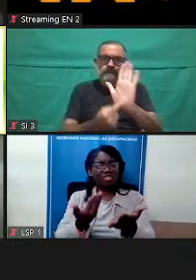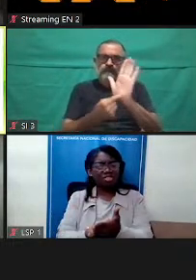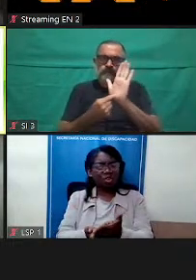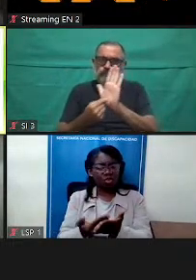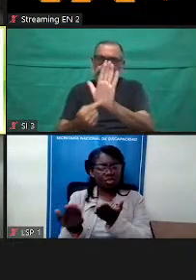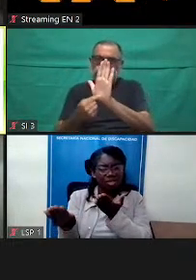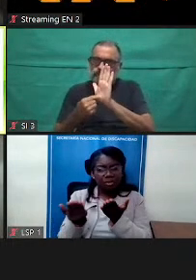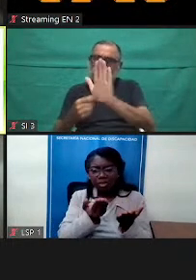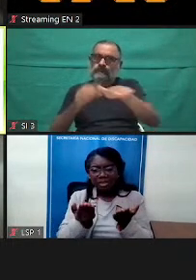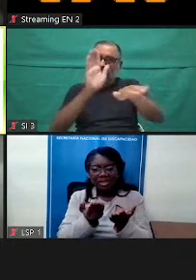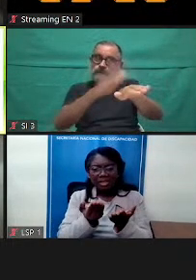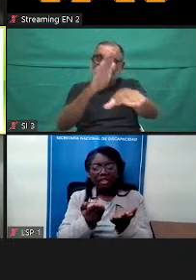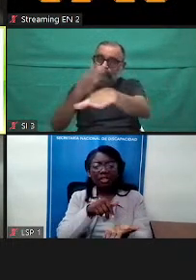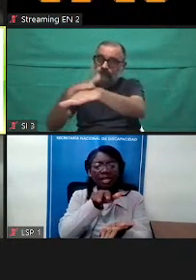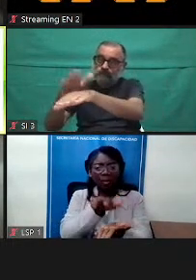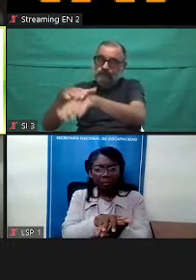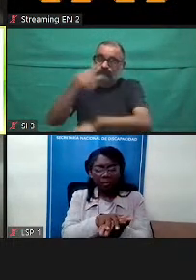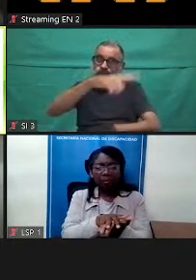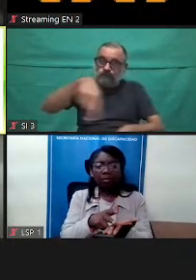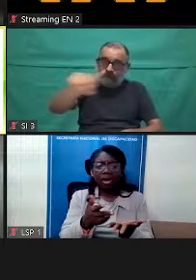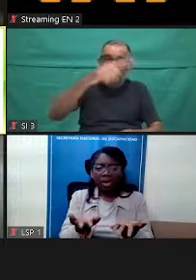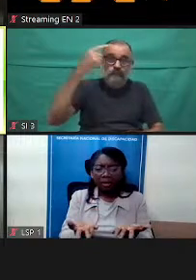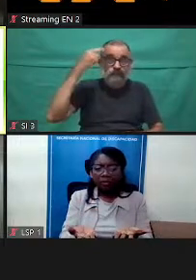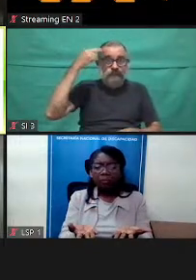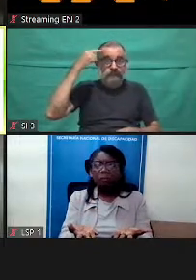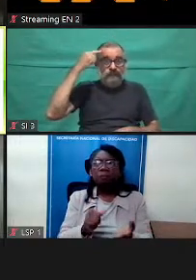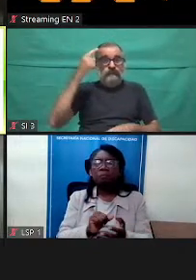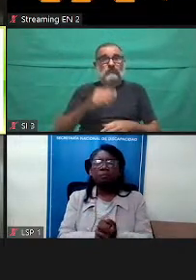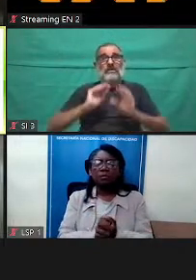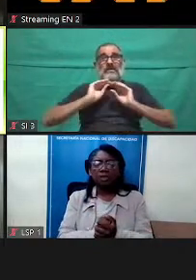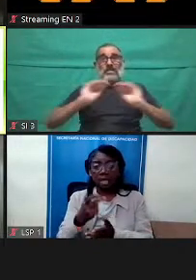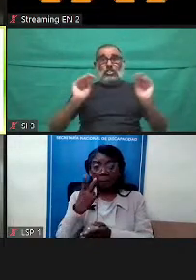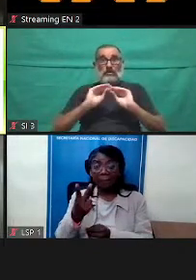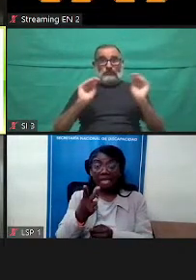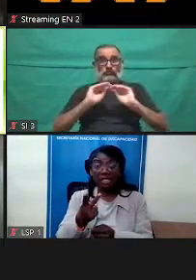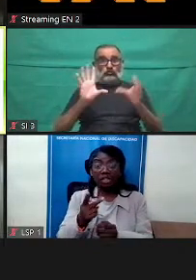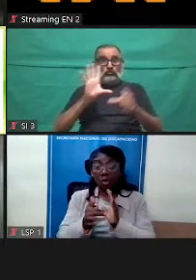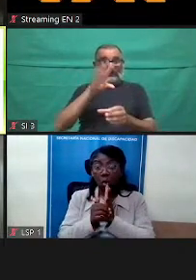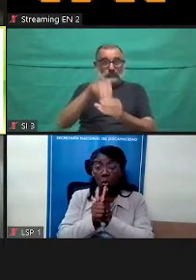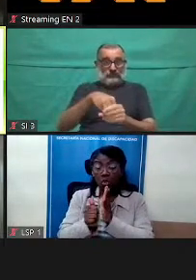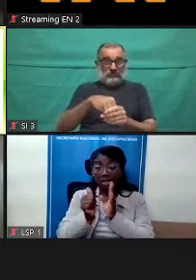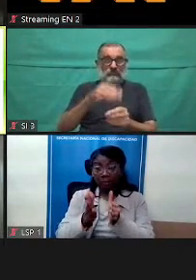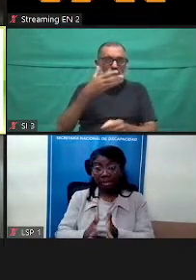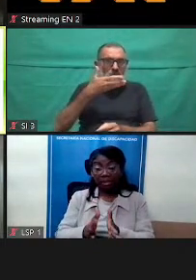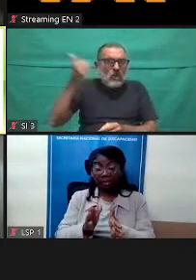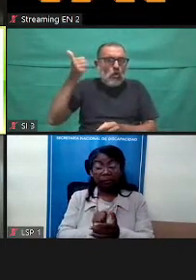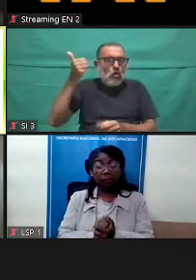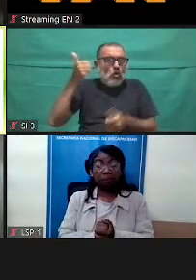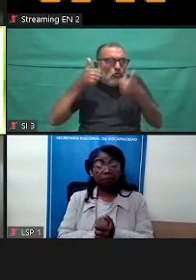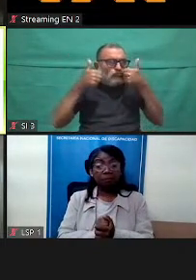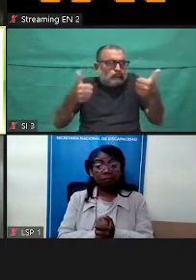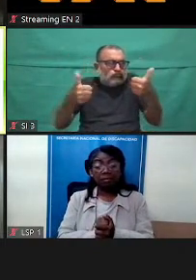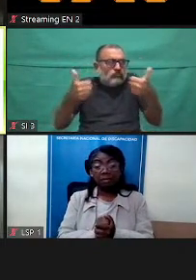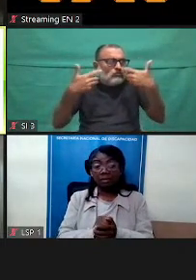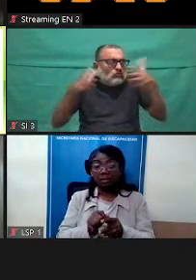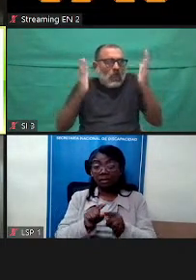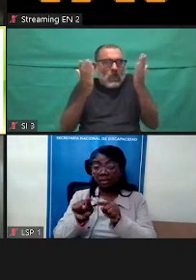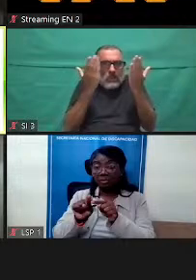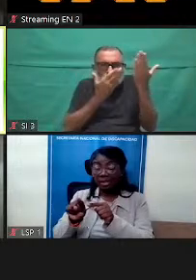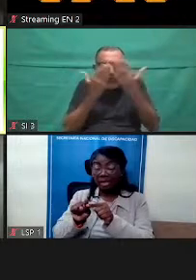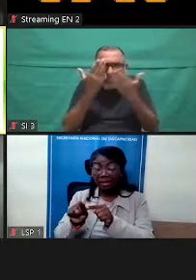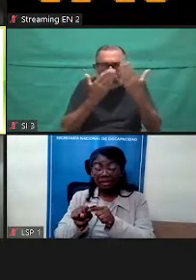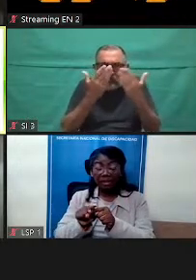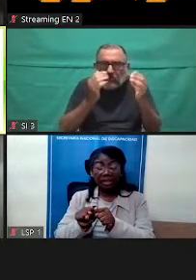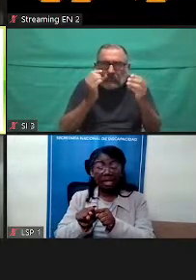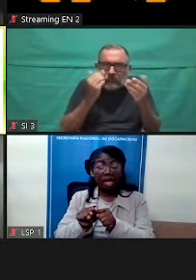of us that has been that has been studied already we have that in